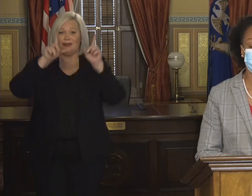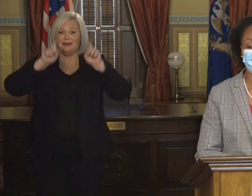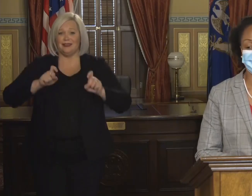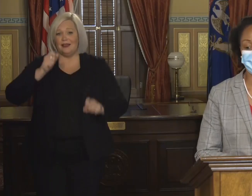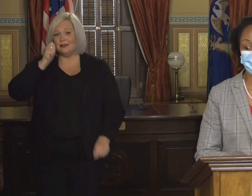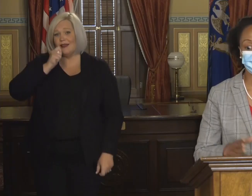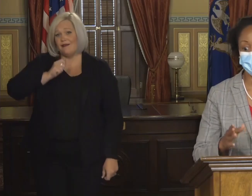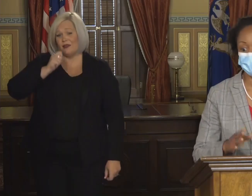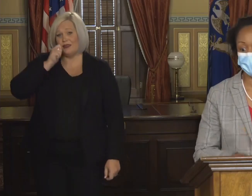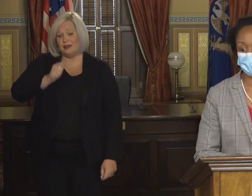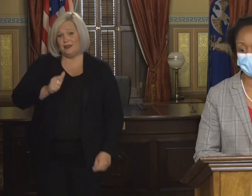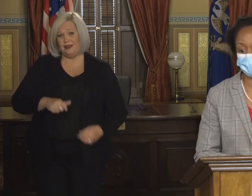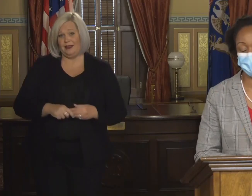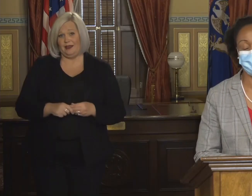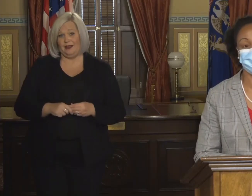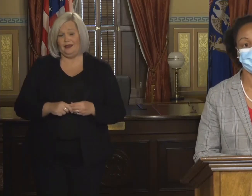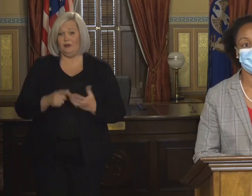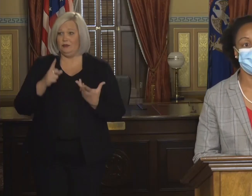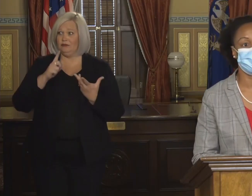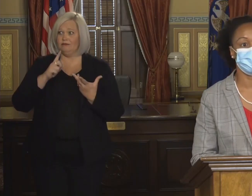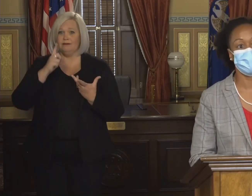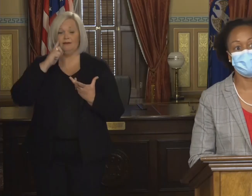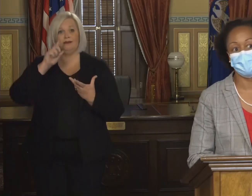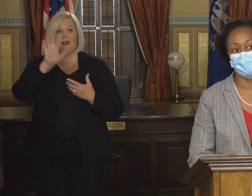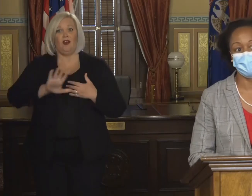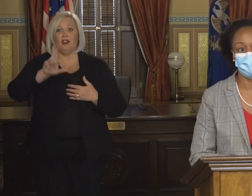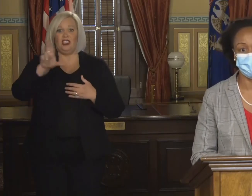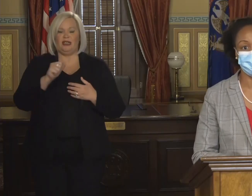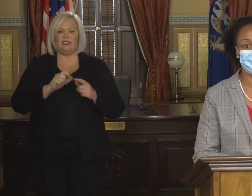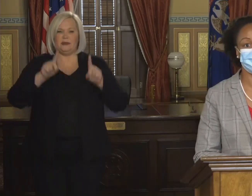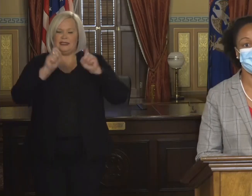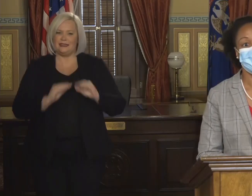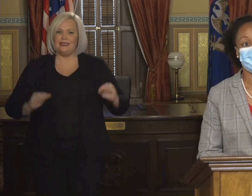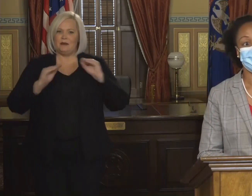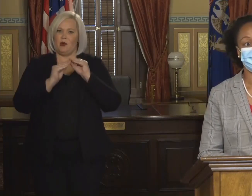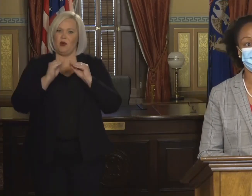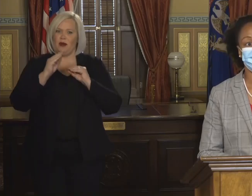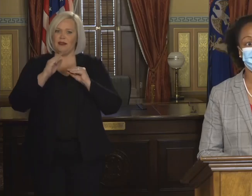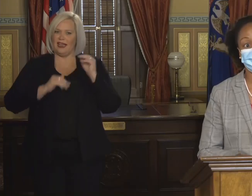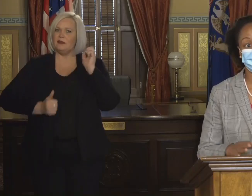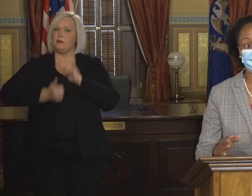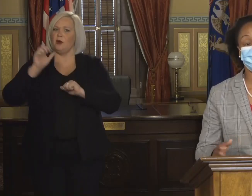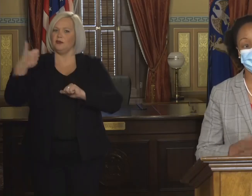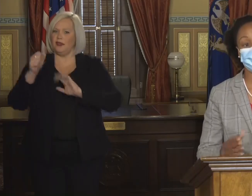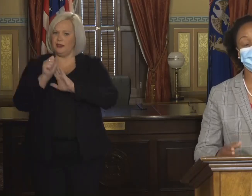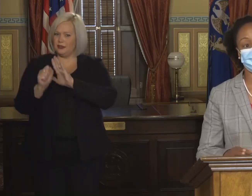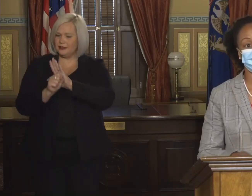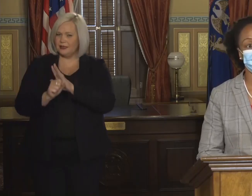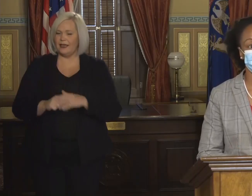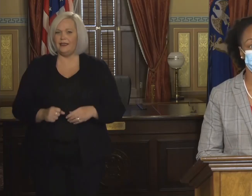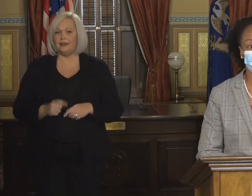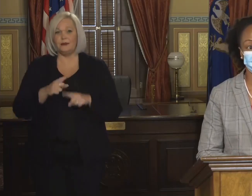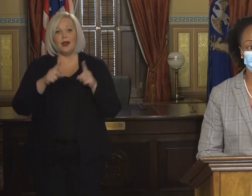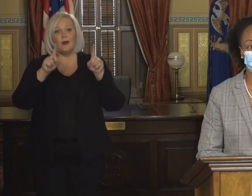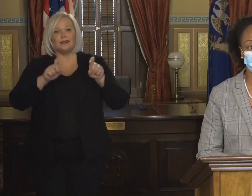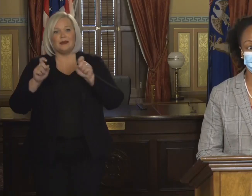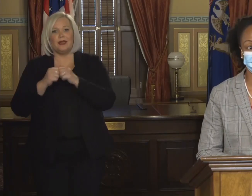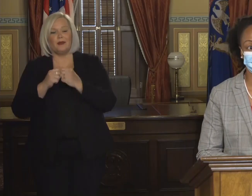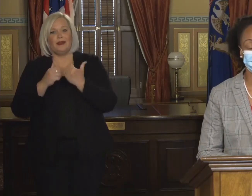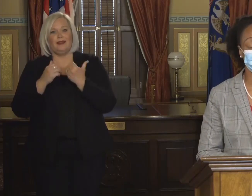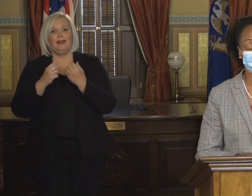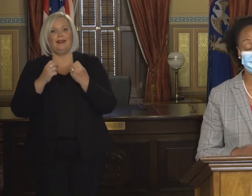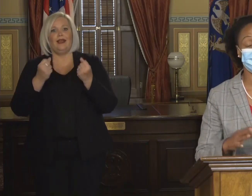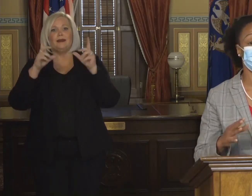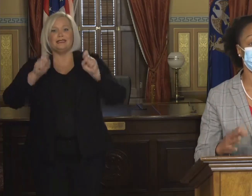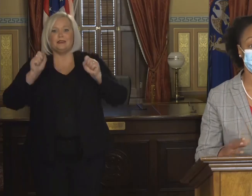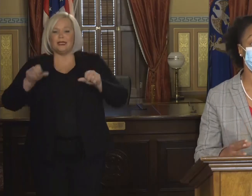a day. And we're one of the top states in the country for testing, but we're incredibly concerned about what's happening with our testing capacity across